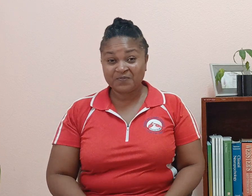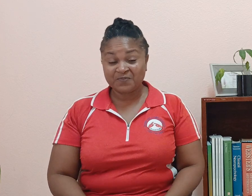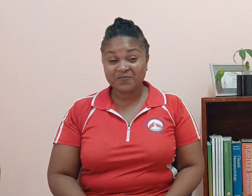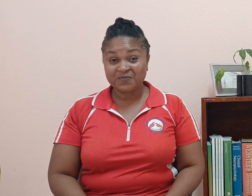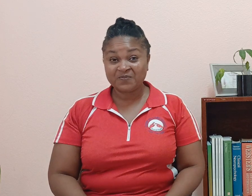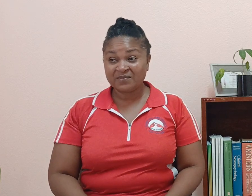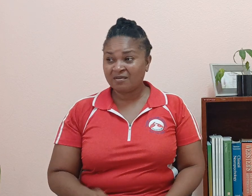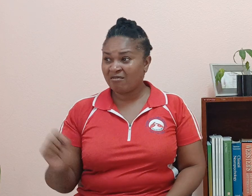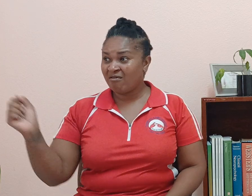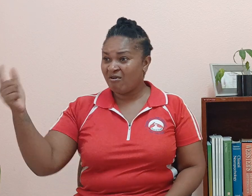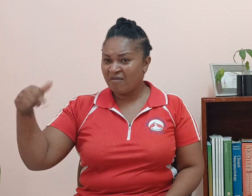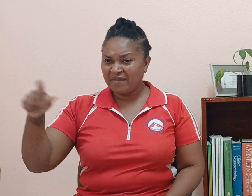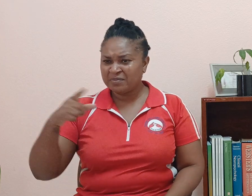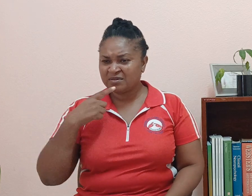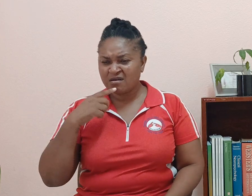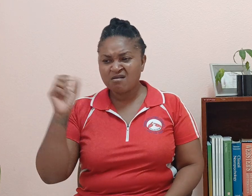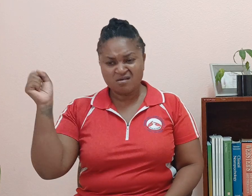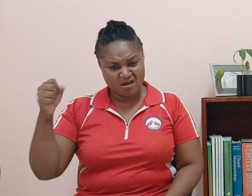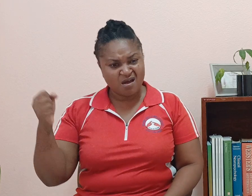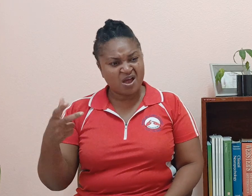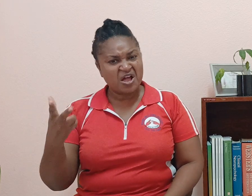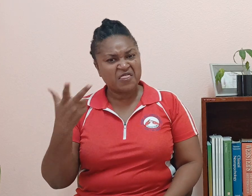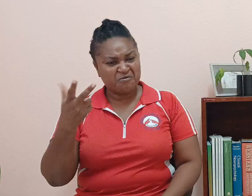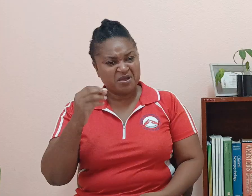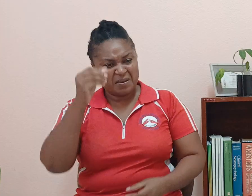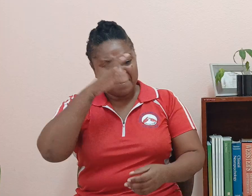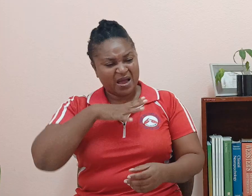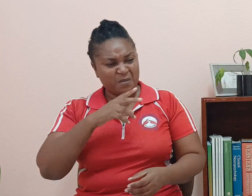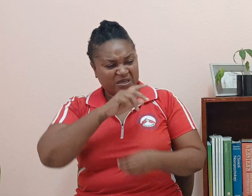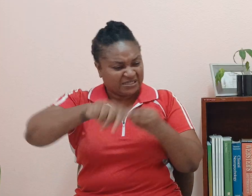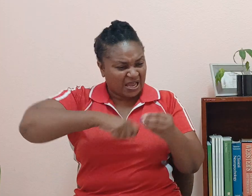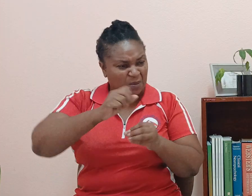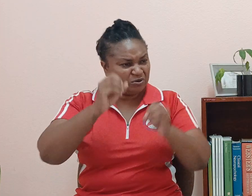Everyone said yes, it was only 3 men that they had tied up and thrown into the fire.